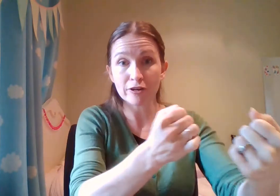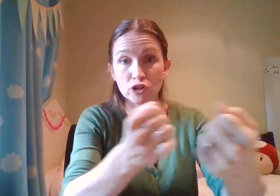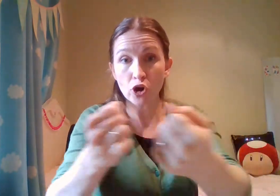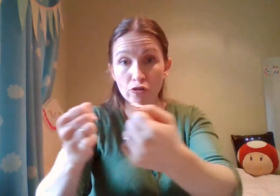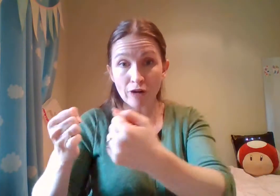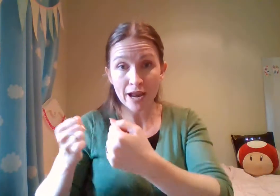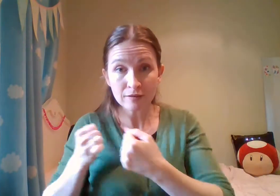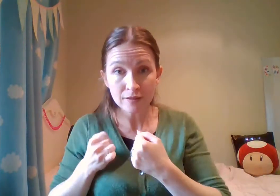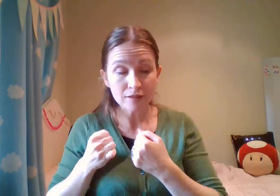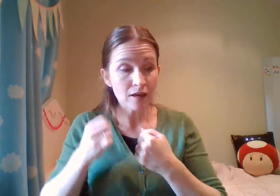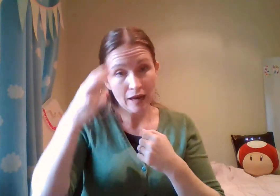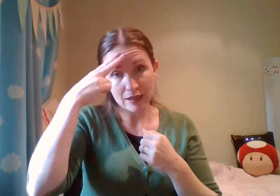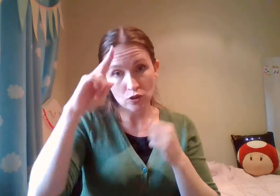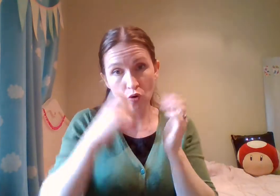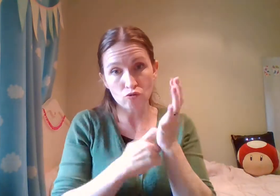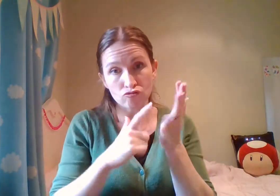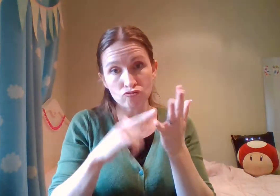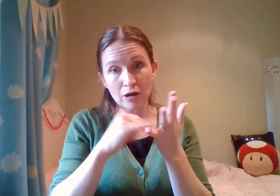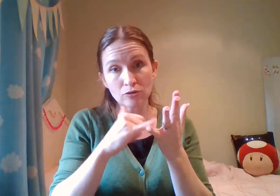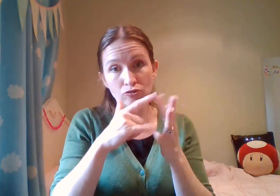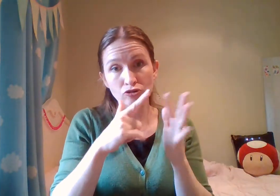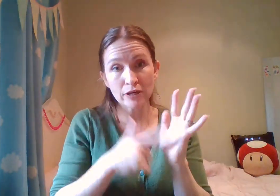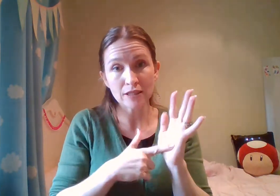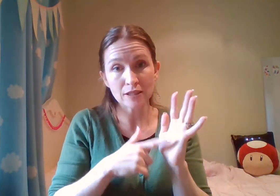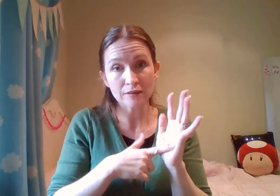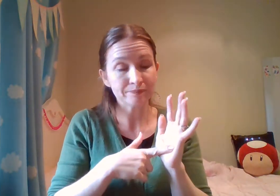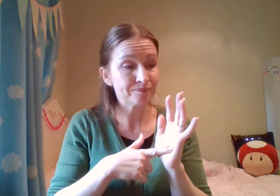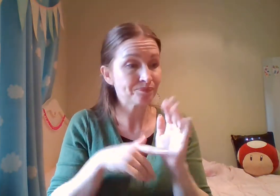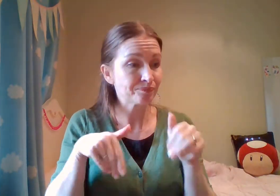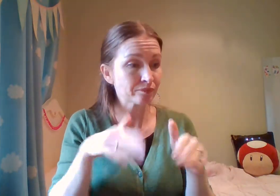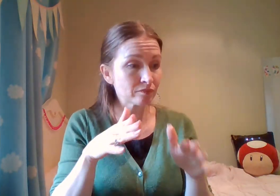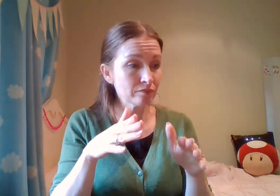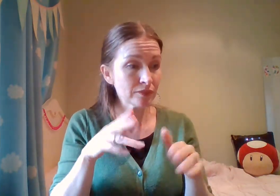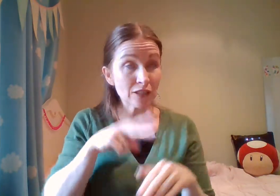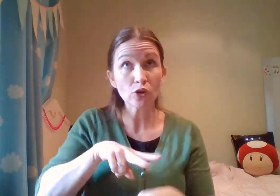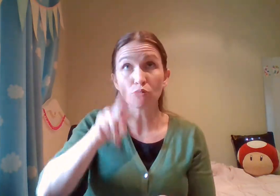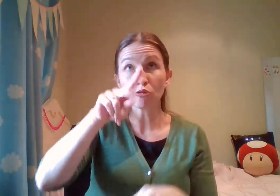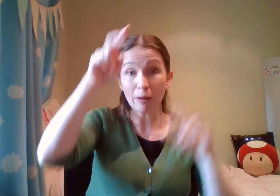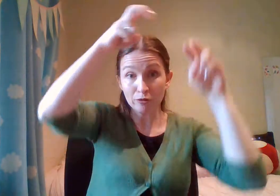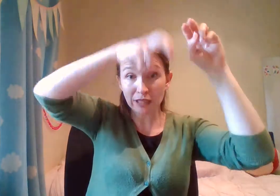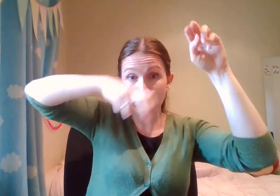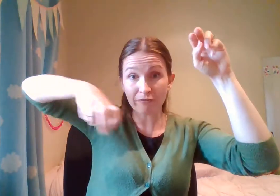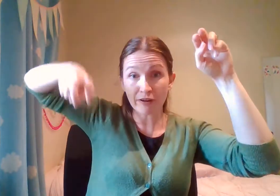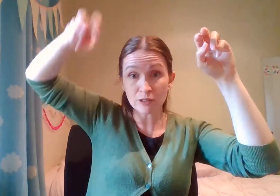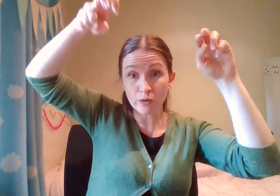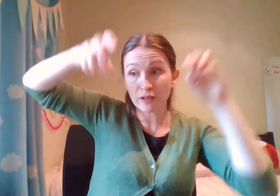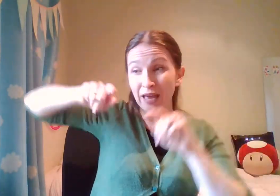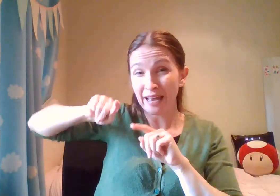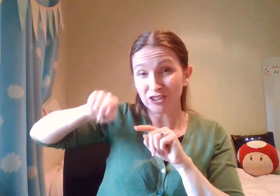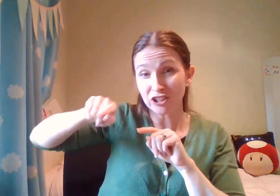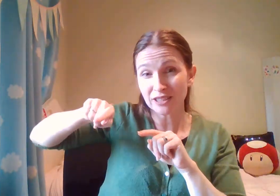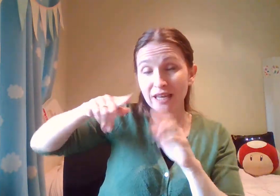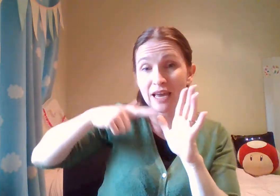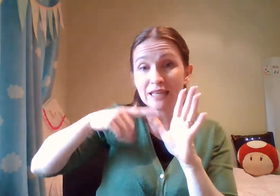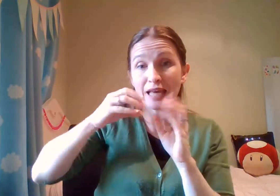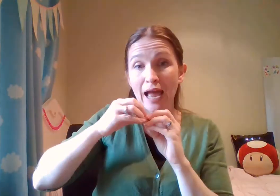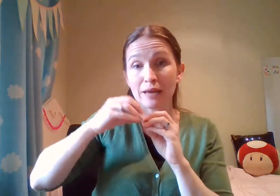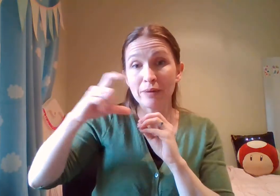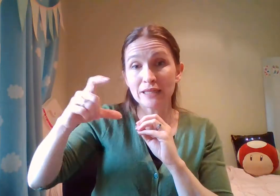turn around. It's called Russell Street. So you'll look up, you'll see the big Ferris wheel, and just there is an